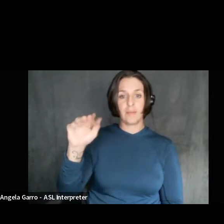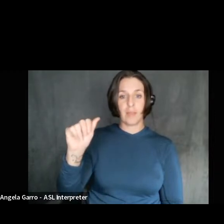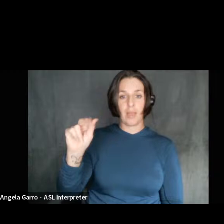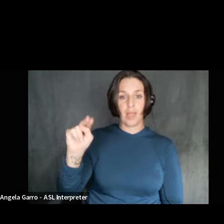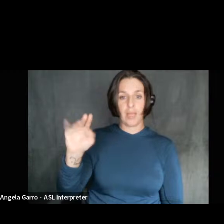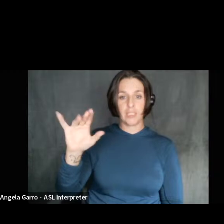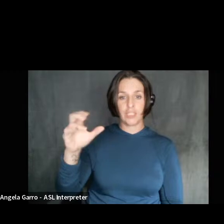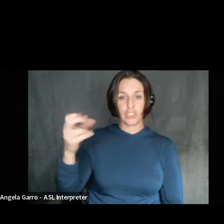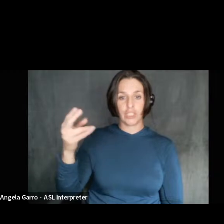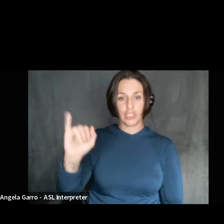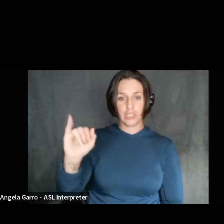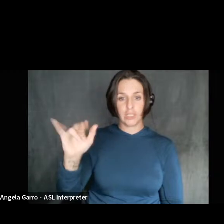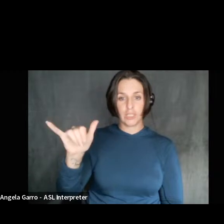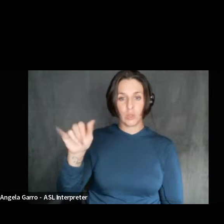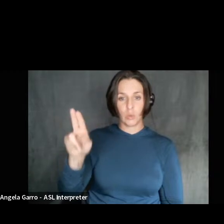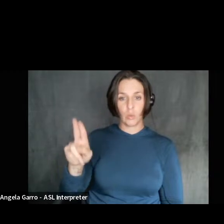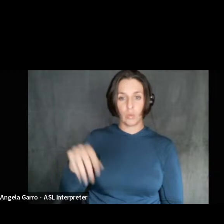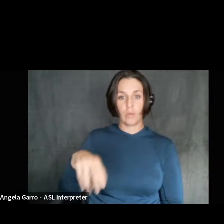Naoko Yu,